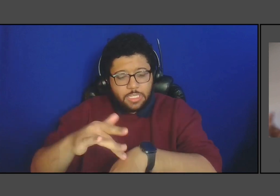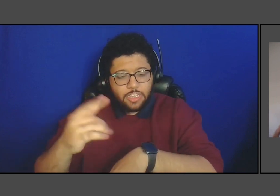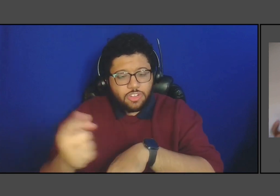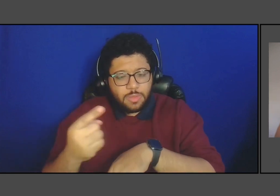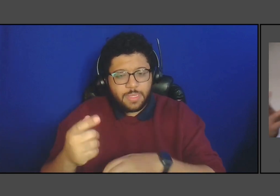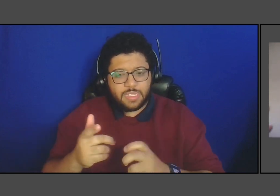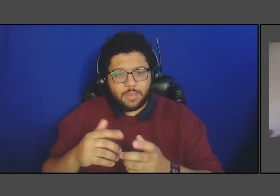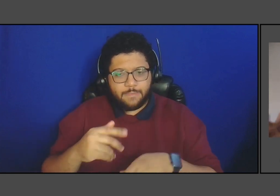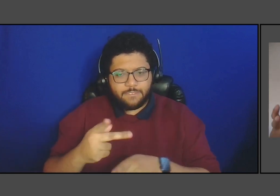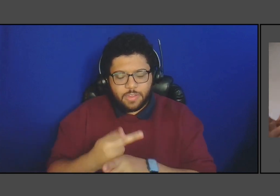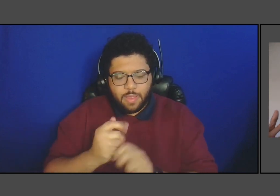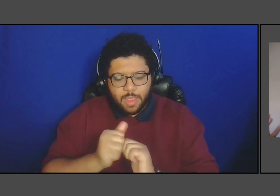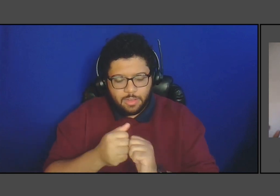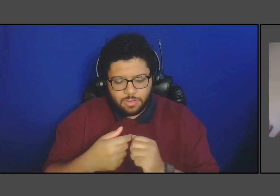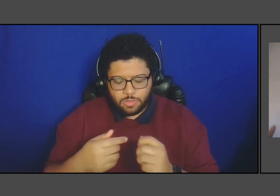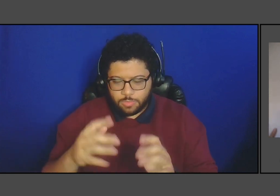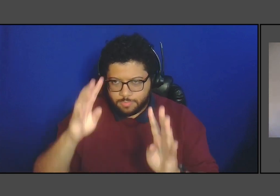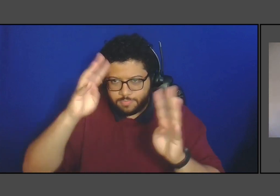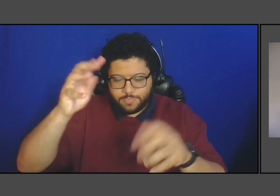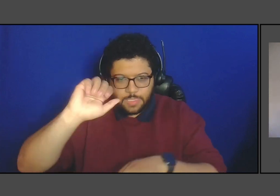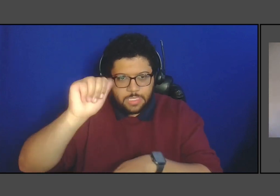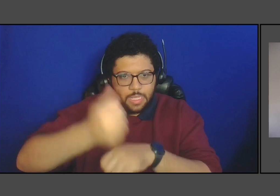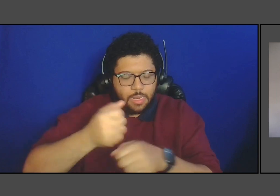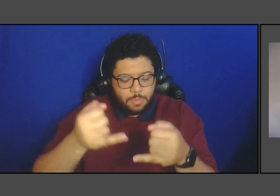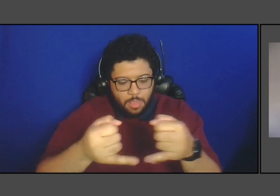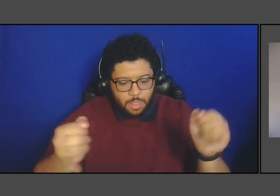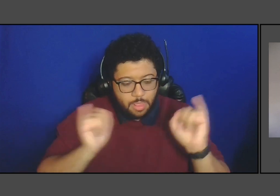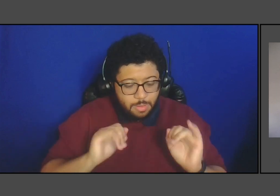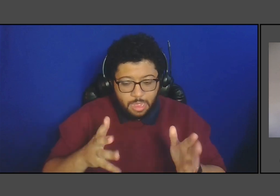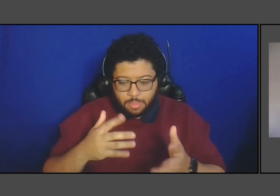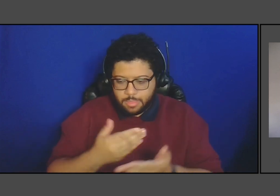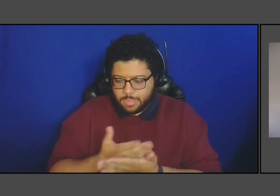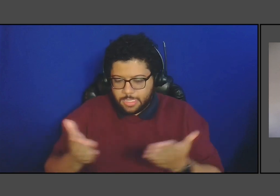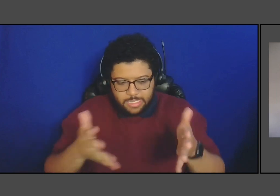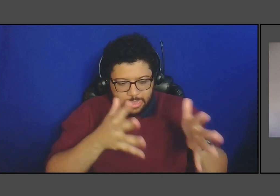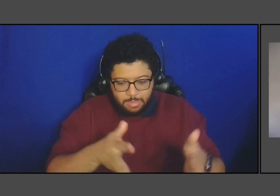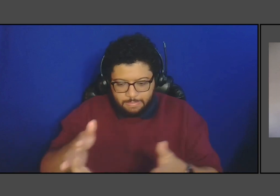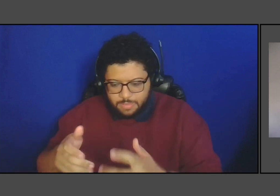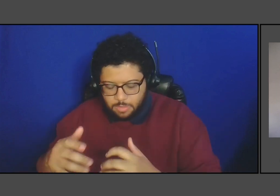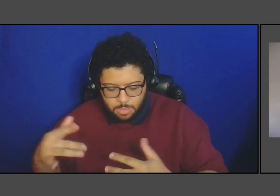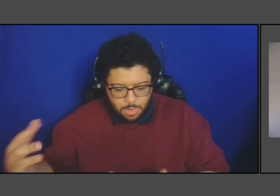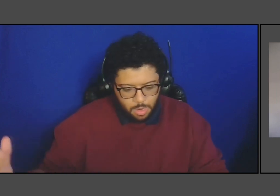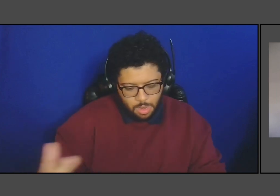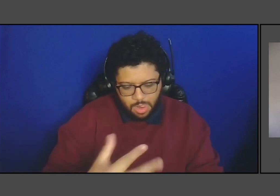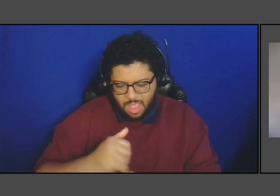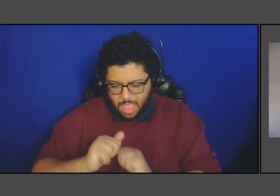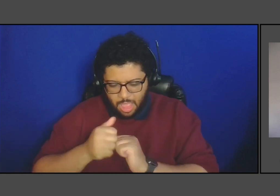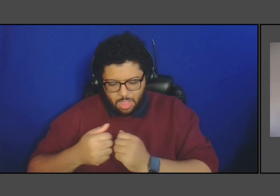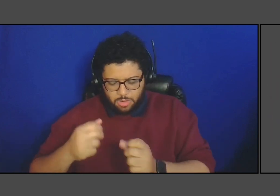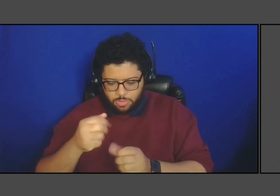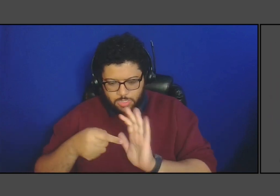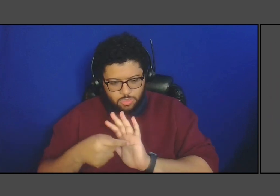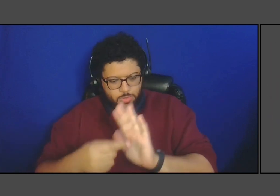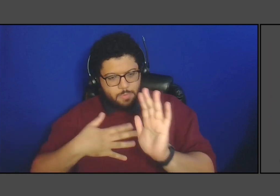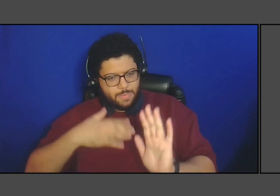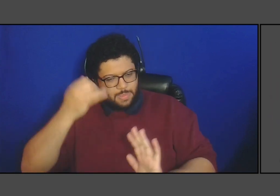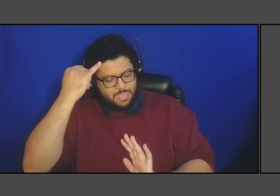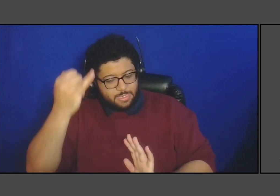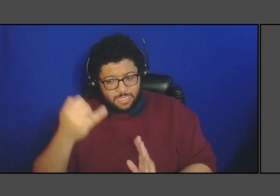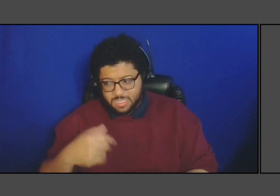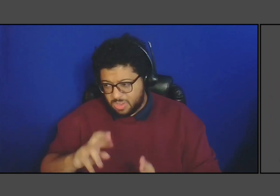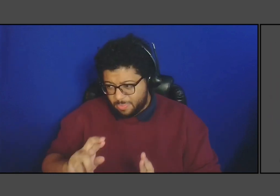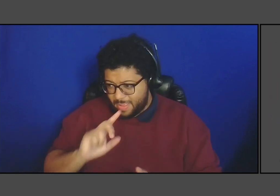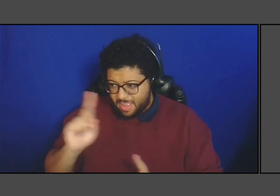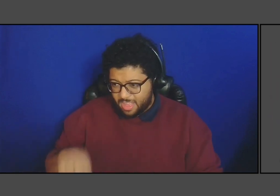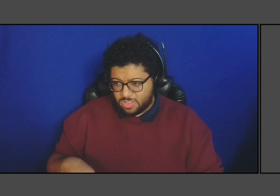out of like these remnants of things, I hope I'm answering your question. Actually wasn't, well, and I wasn't that, I